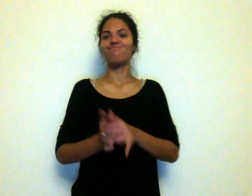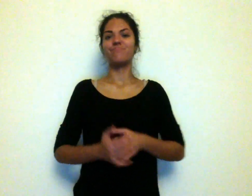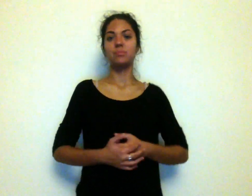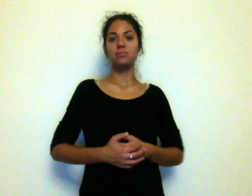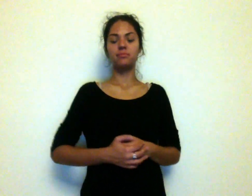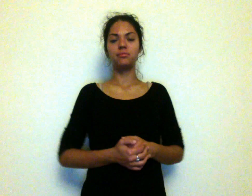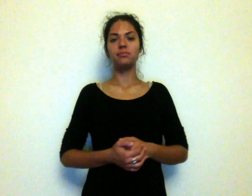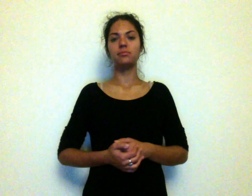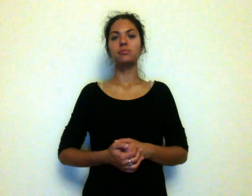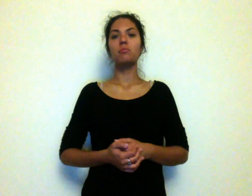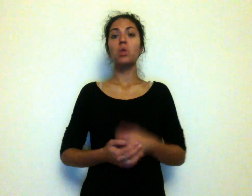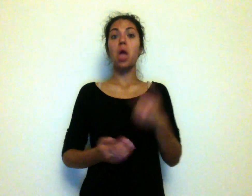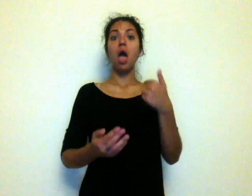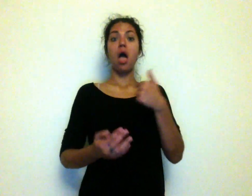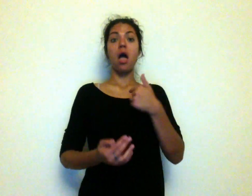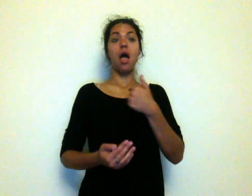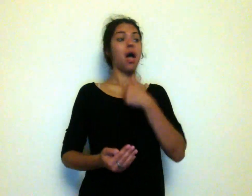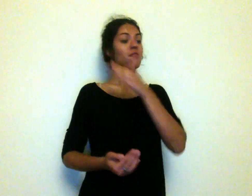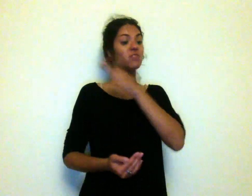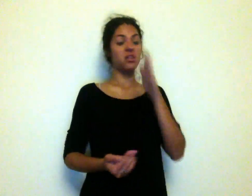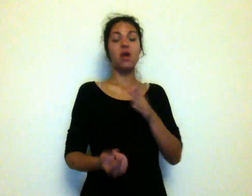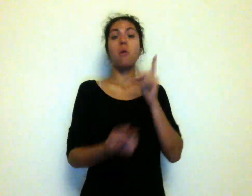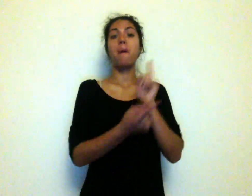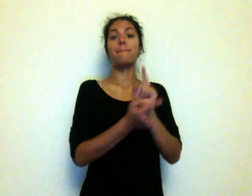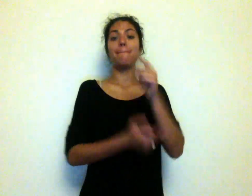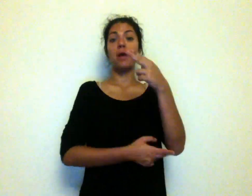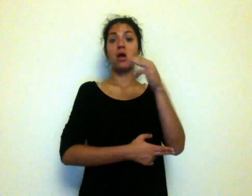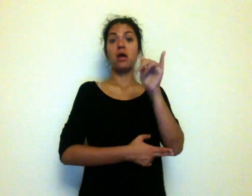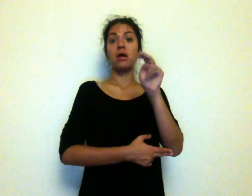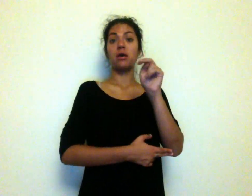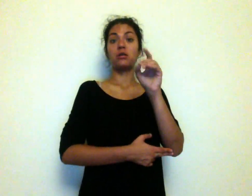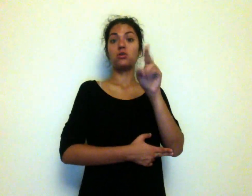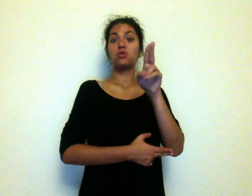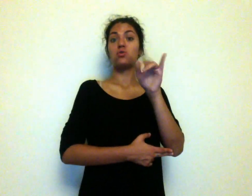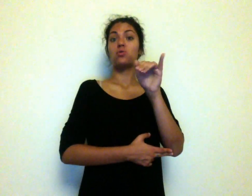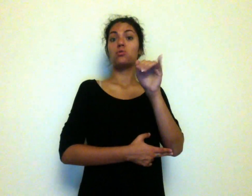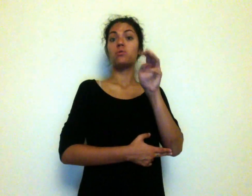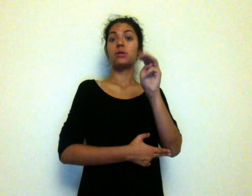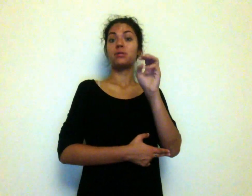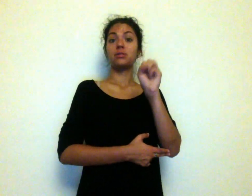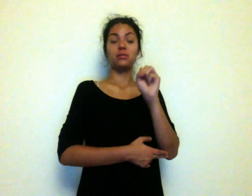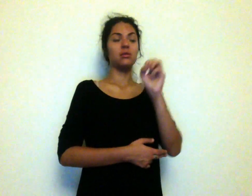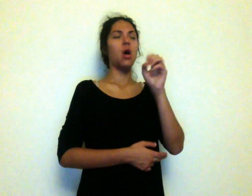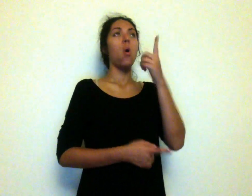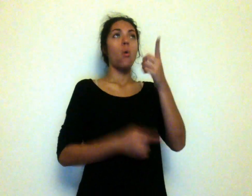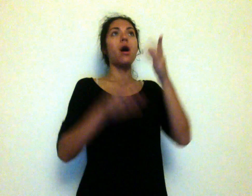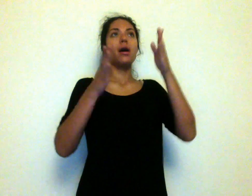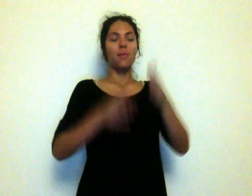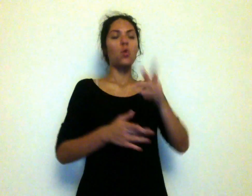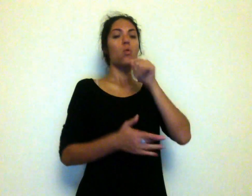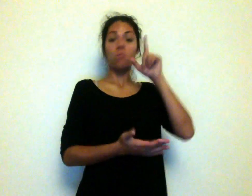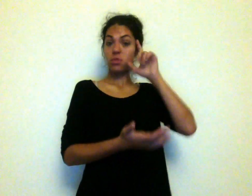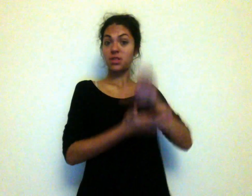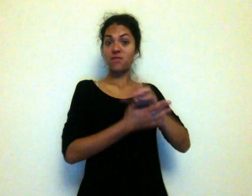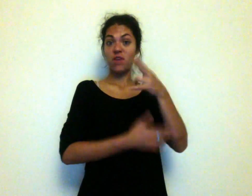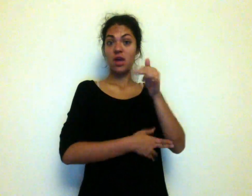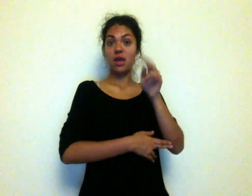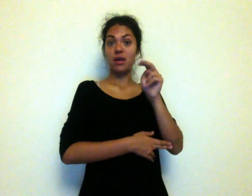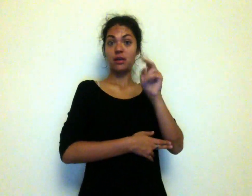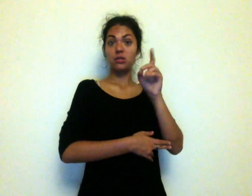with, this is one of them. There are two that I have never met a Hindu trade off. One is the doctrine of reincarnation. In fact, I was speaking